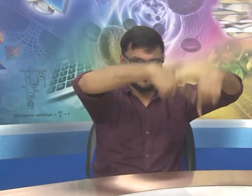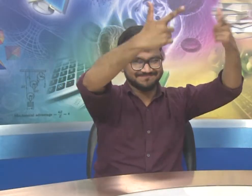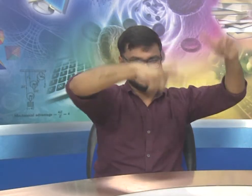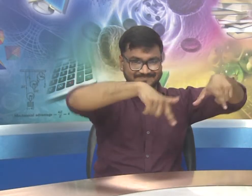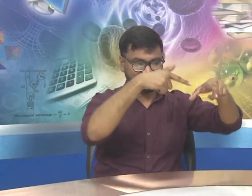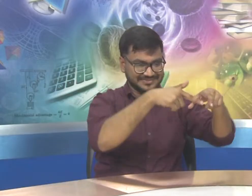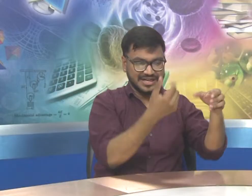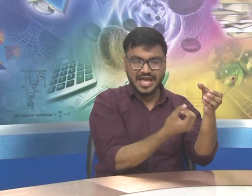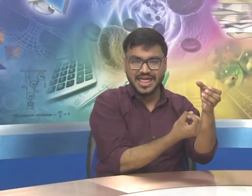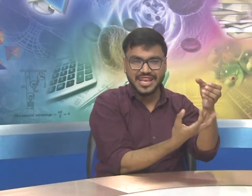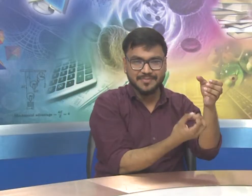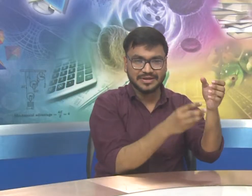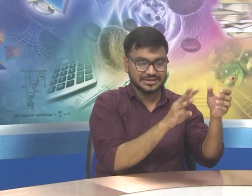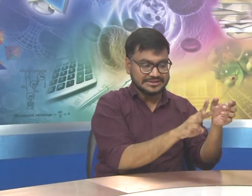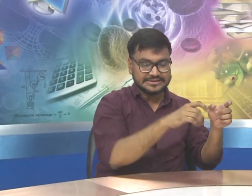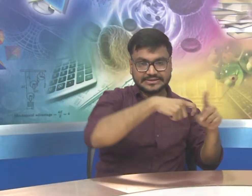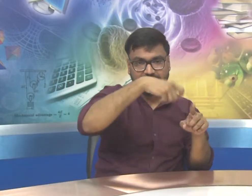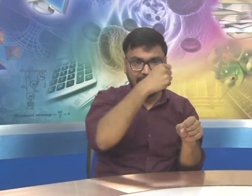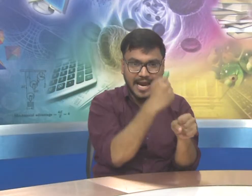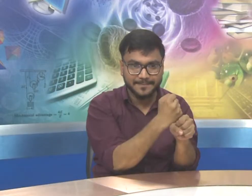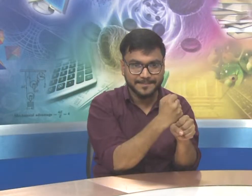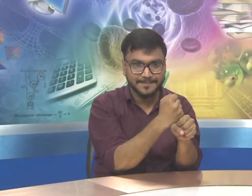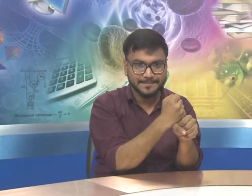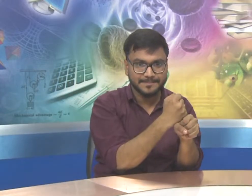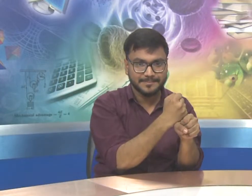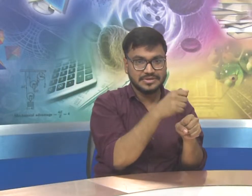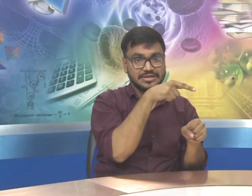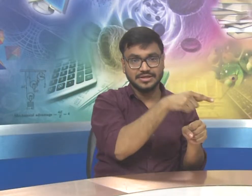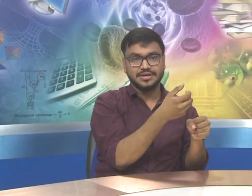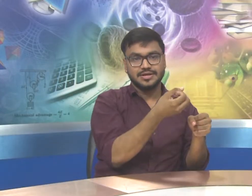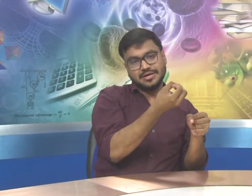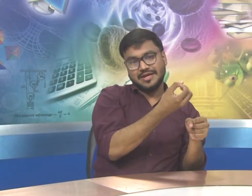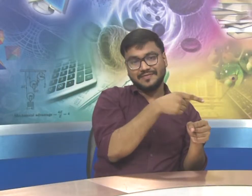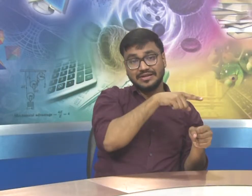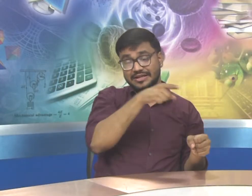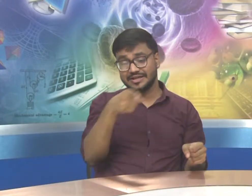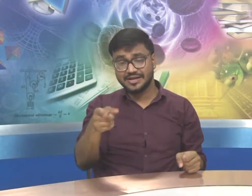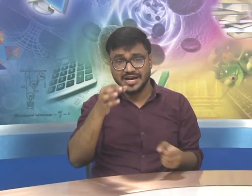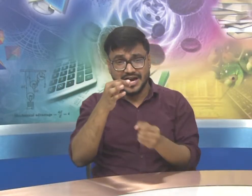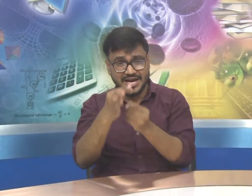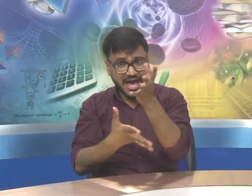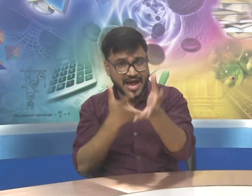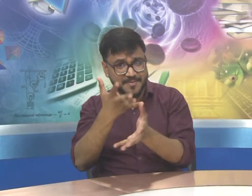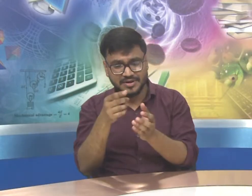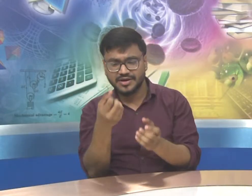and fire. After burning the log, we get the ashes